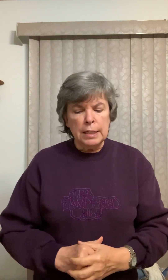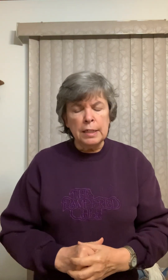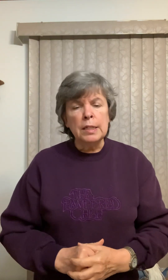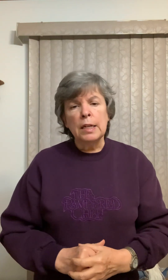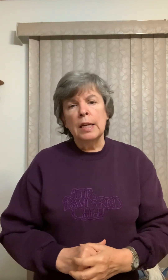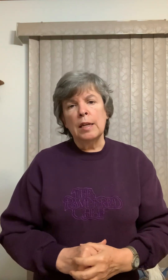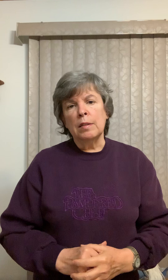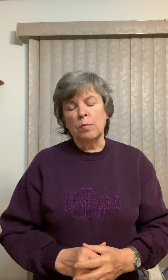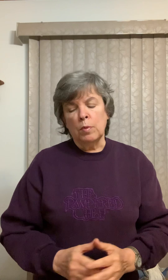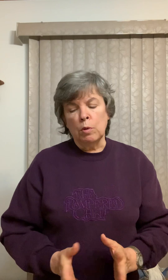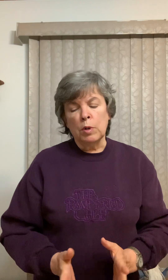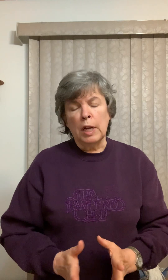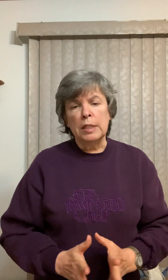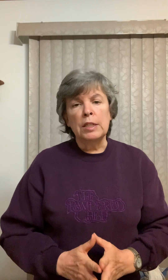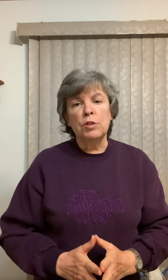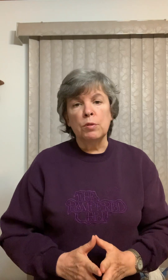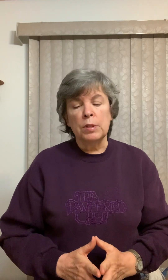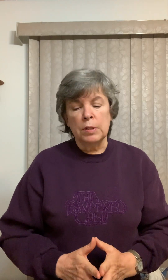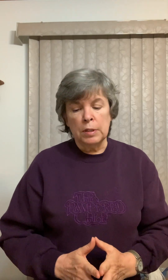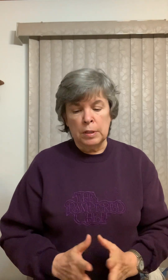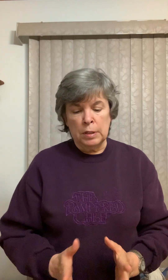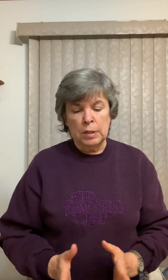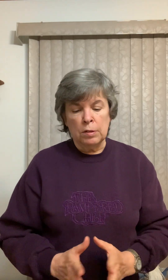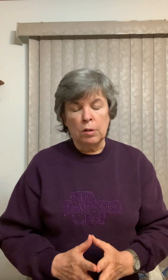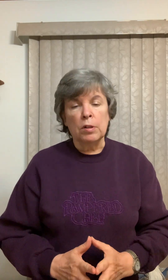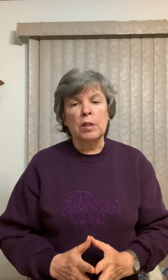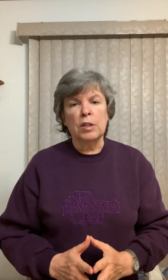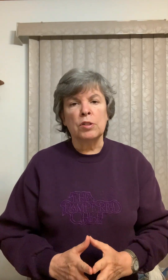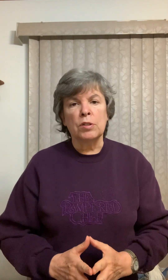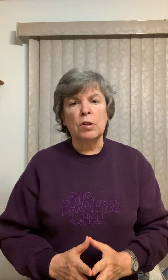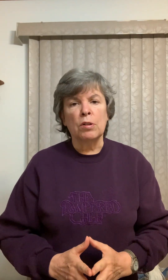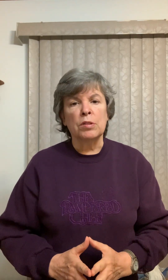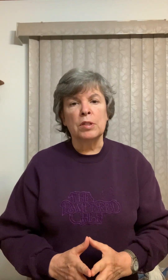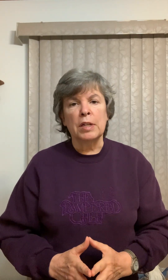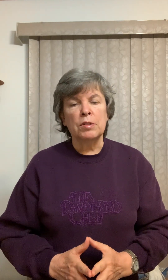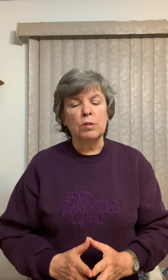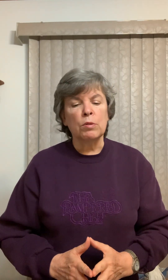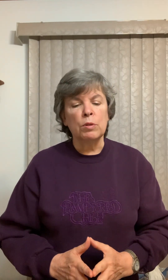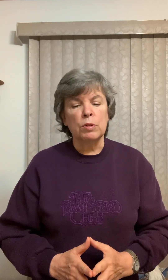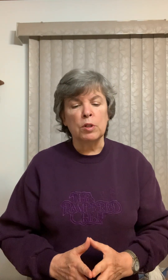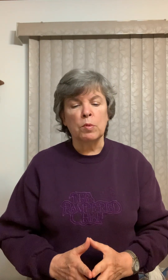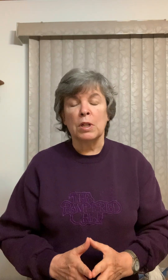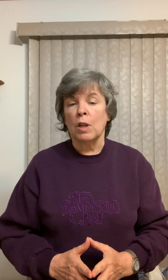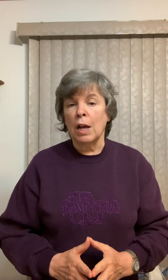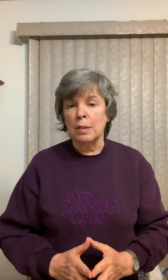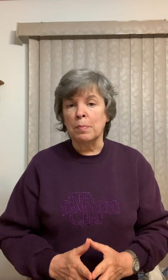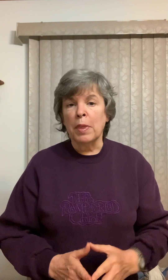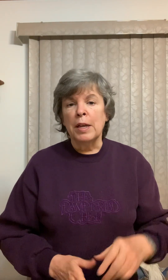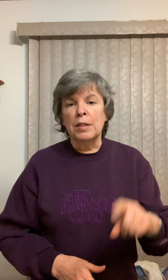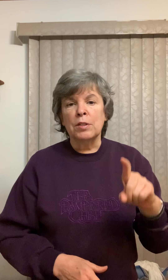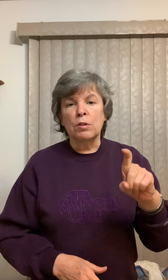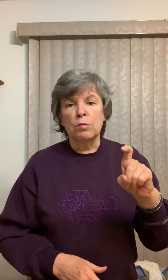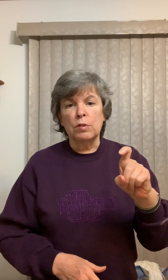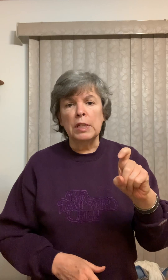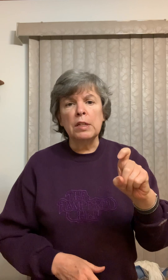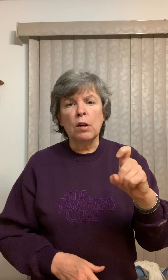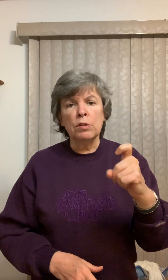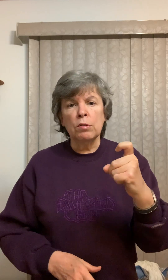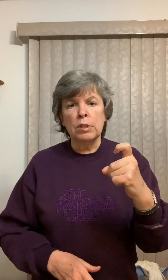Need, and Lord, I Need You is in our collection of songs today, so you'll use this one a lot. So need also takes